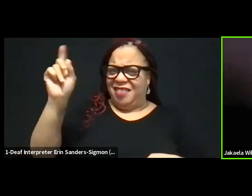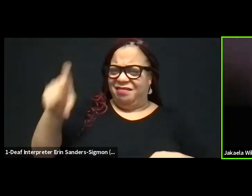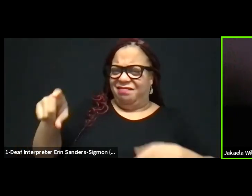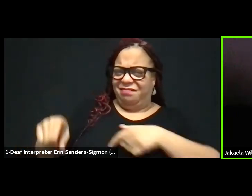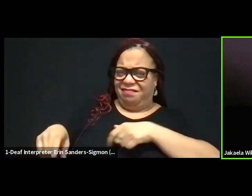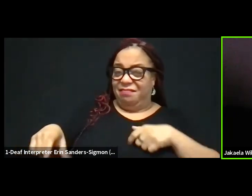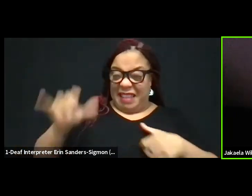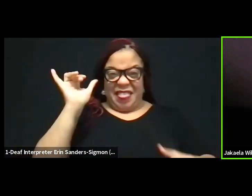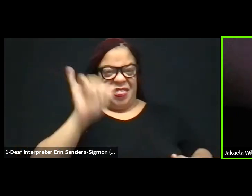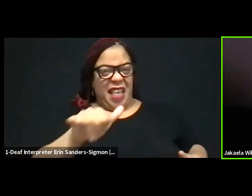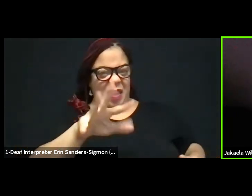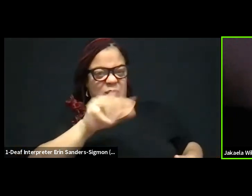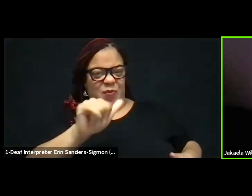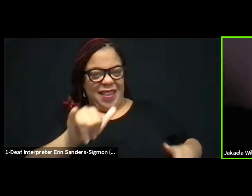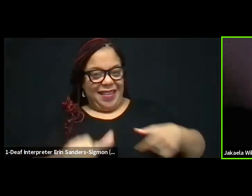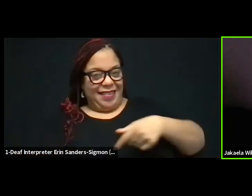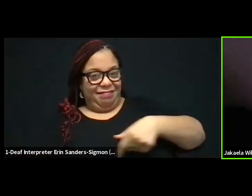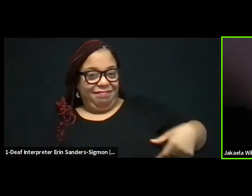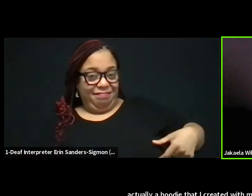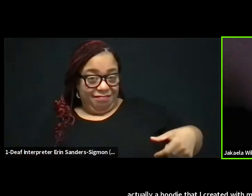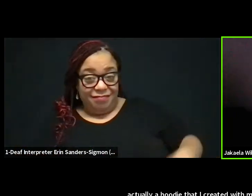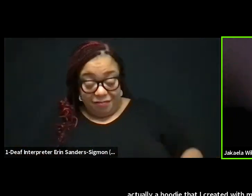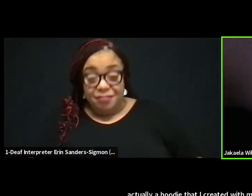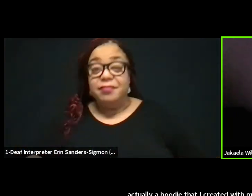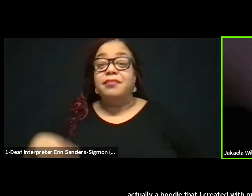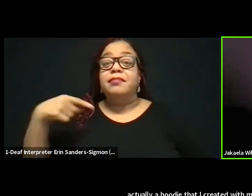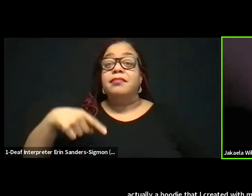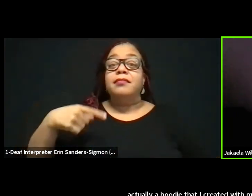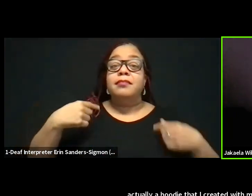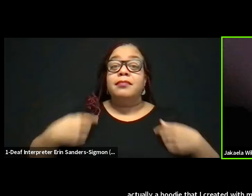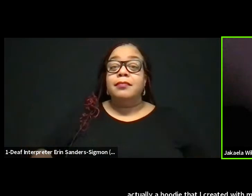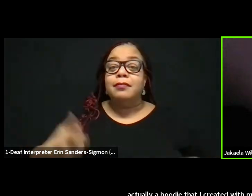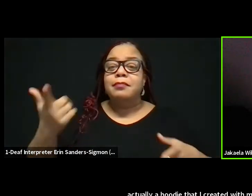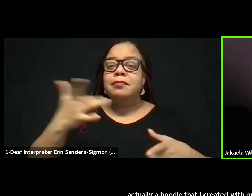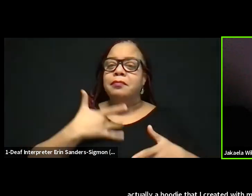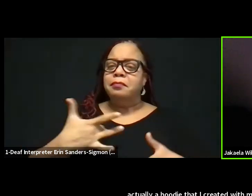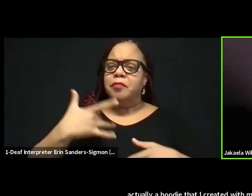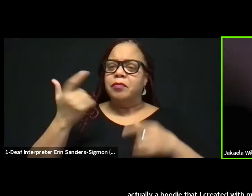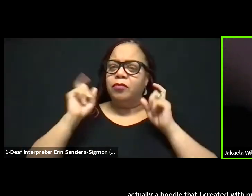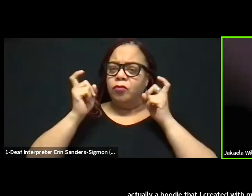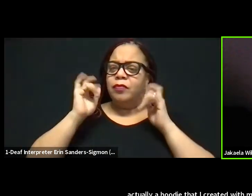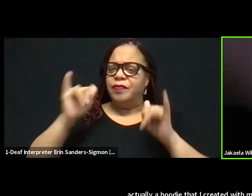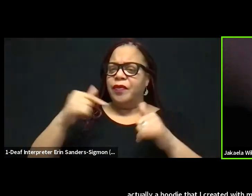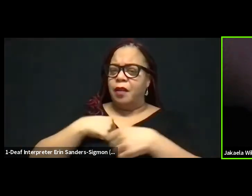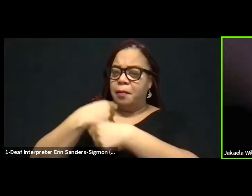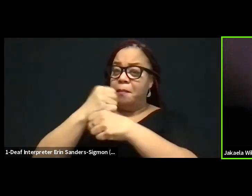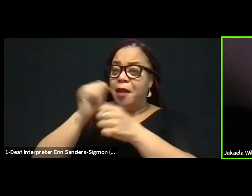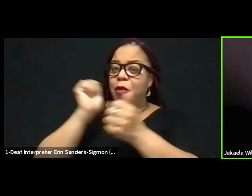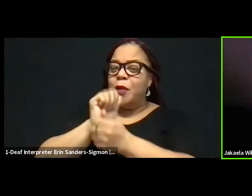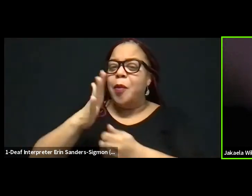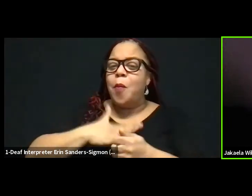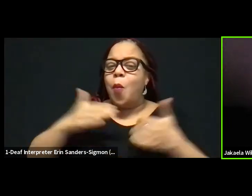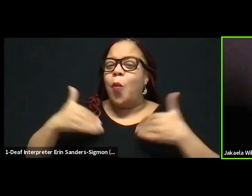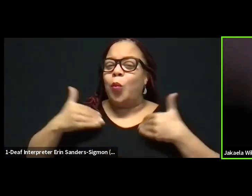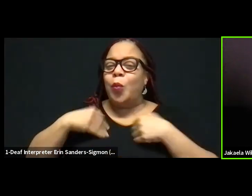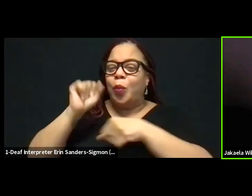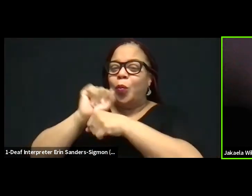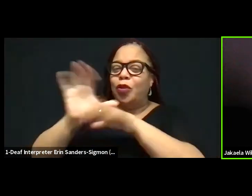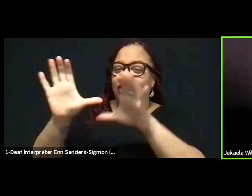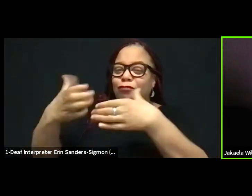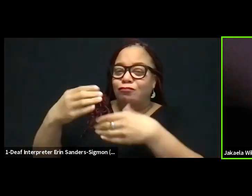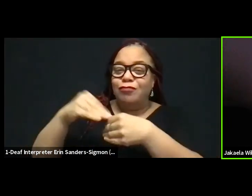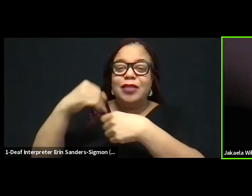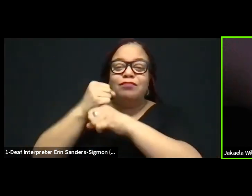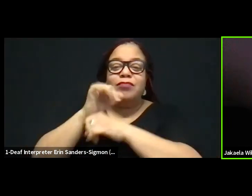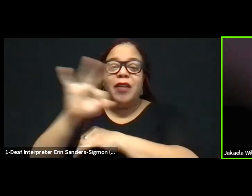together. And the "What Way" is just a catchy thing for them to say "that way," which is what in Project What. I am